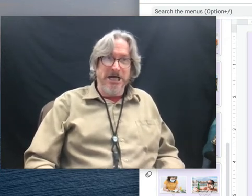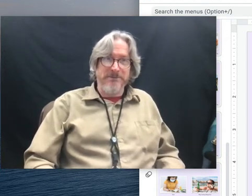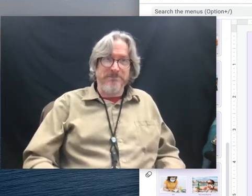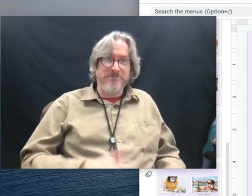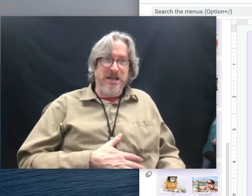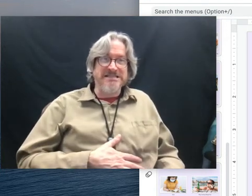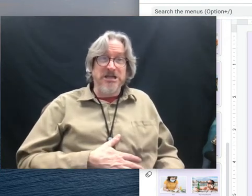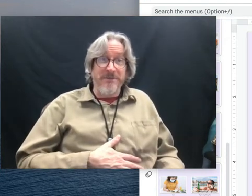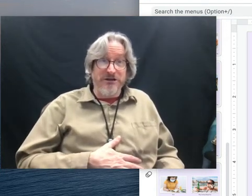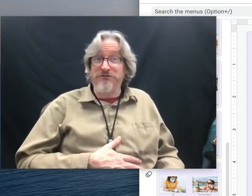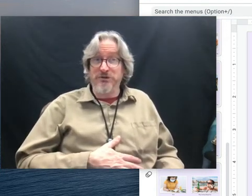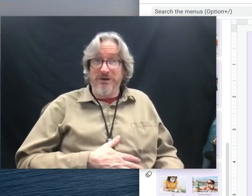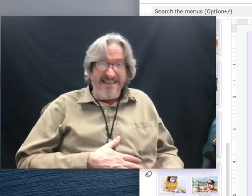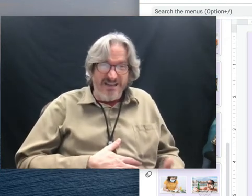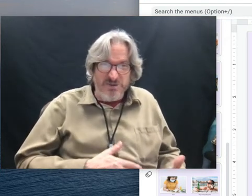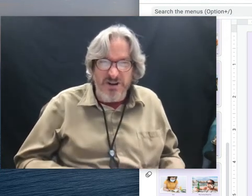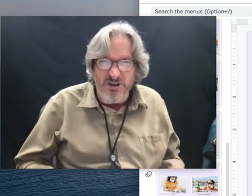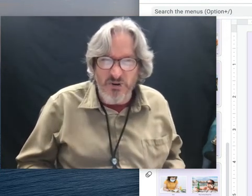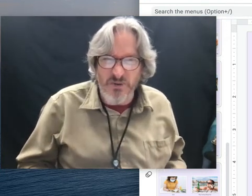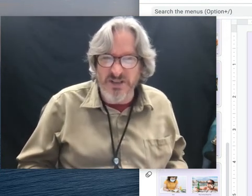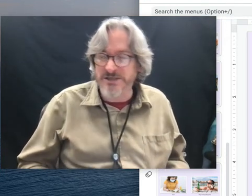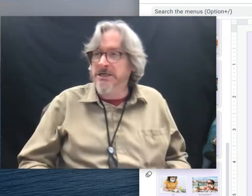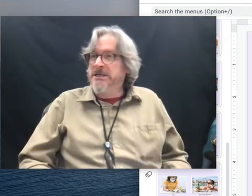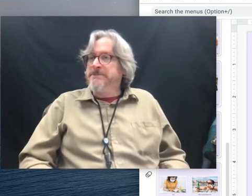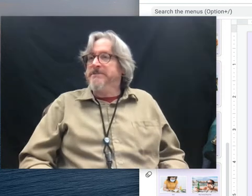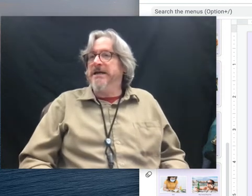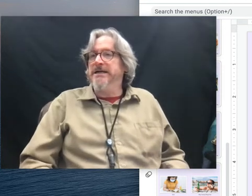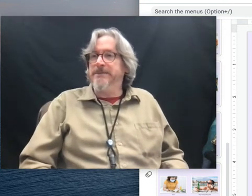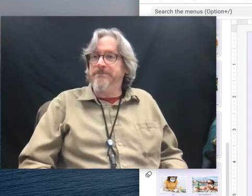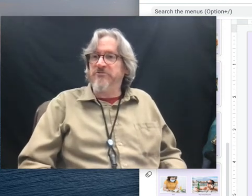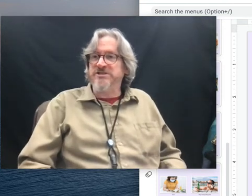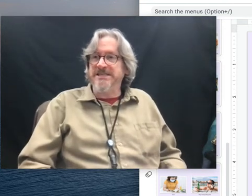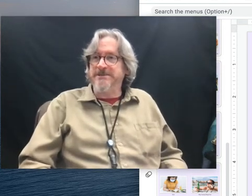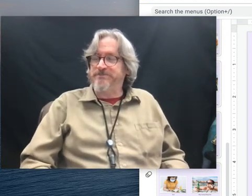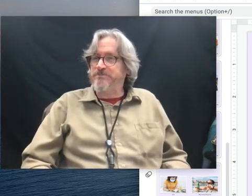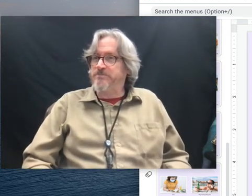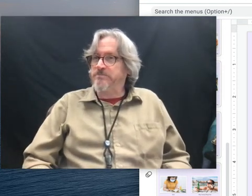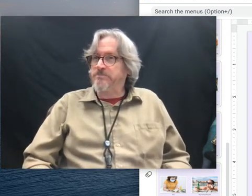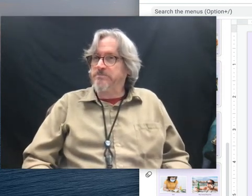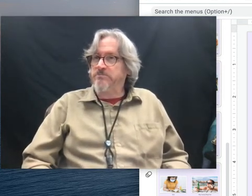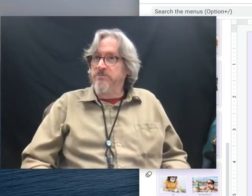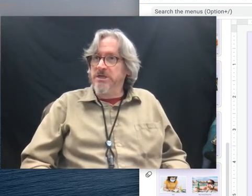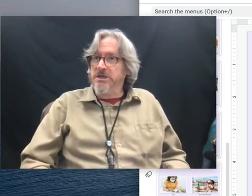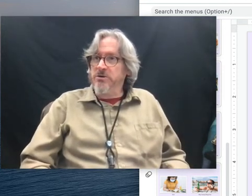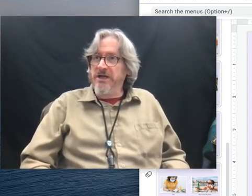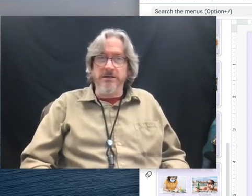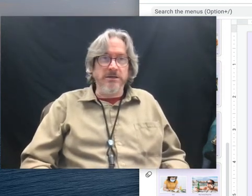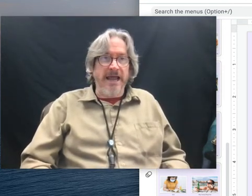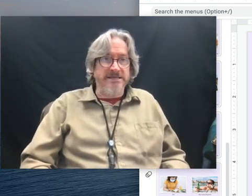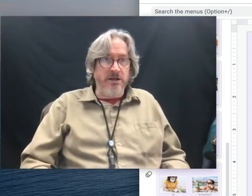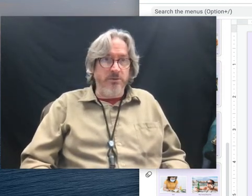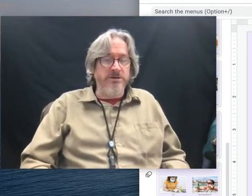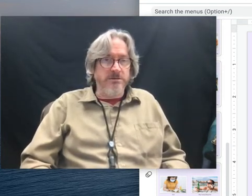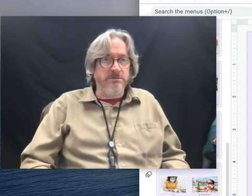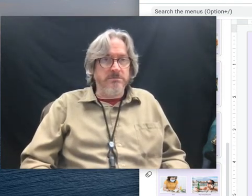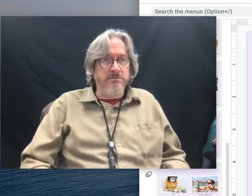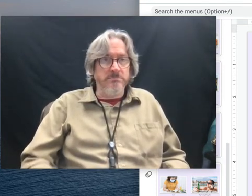nasty stomach flu? I think it was one of the early ones, and first season. In